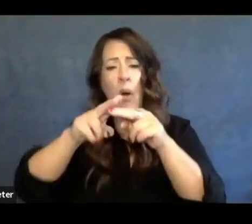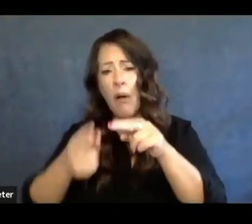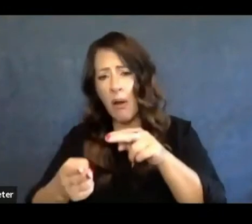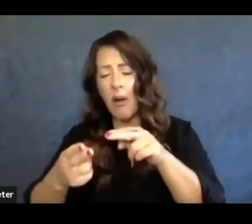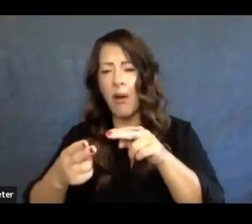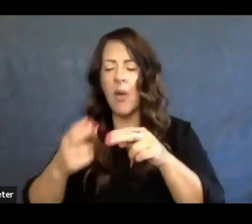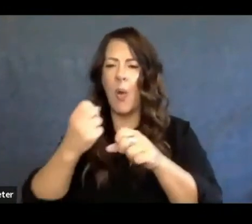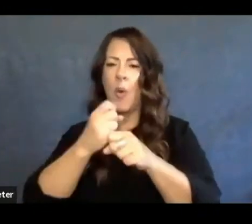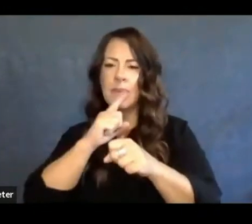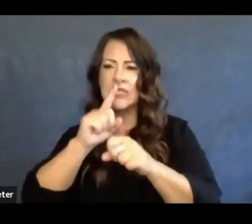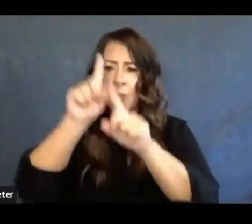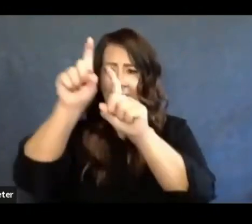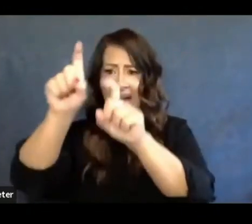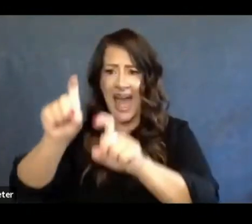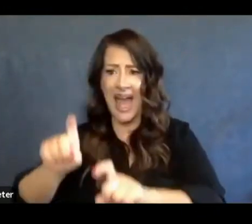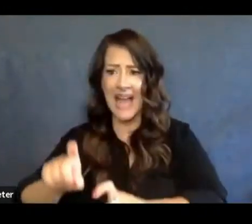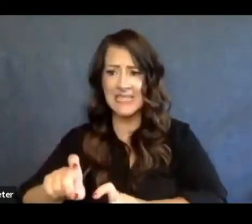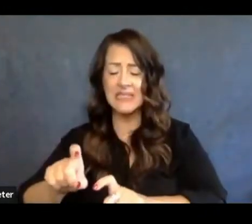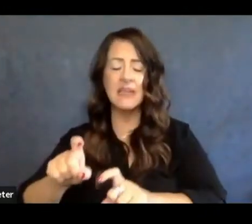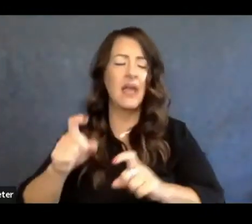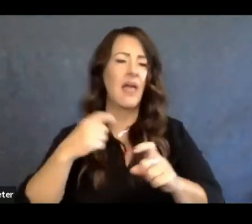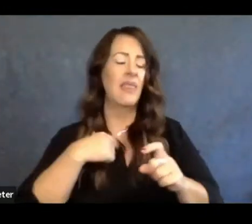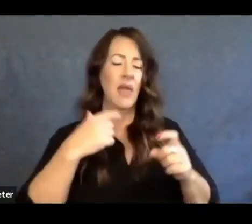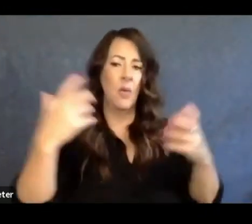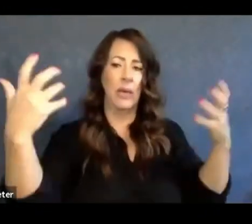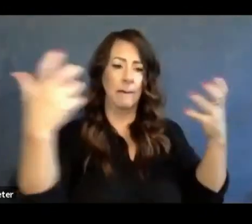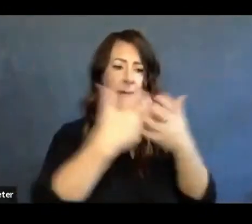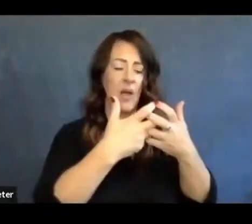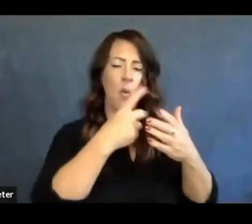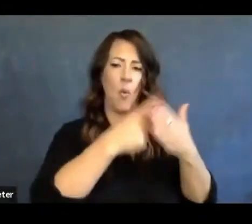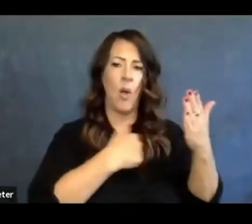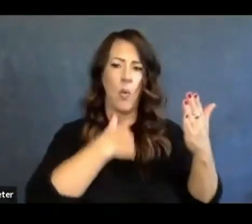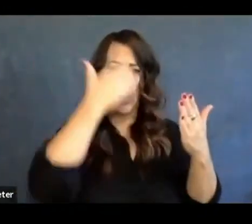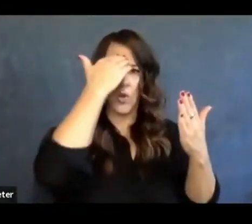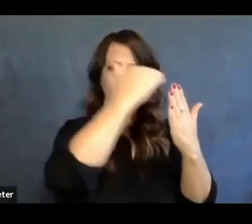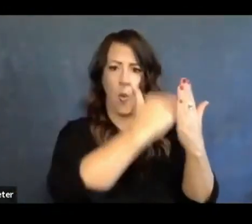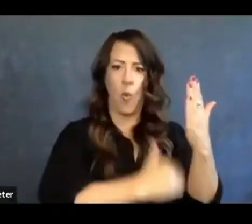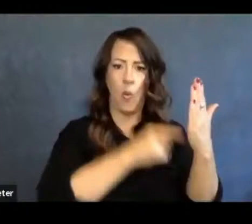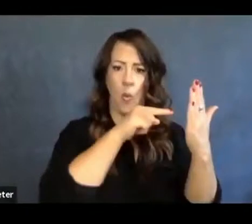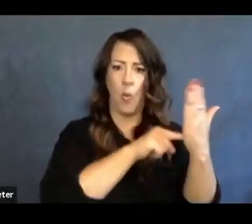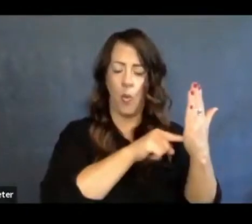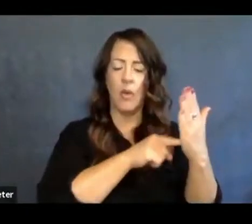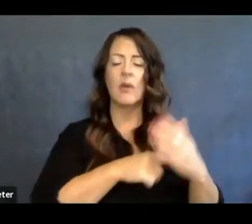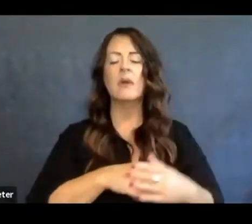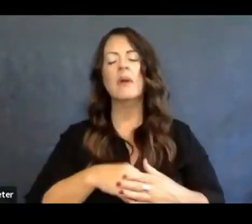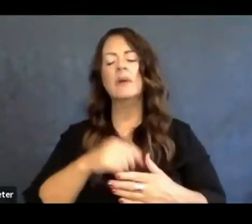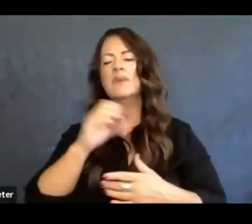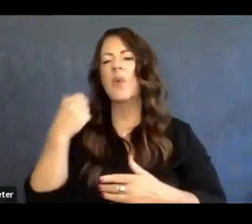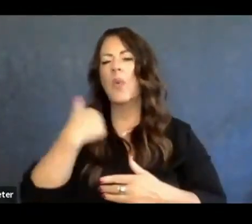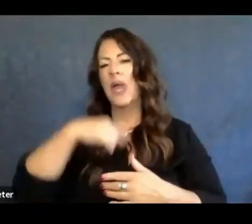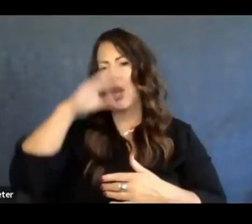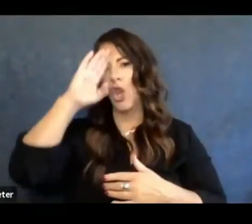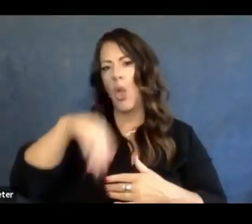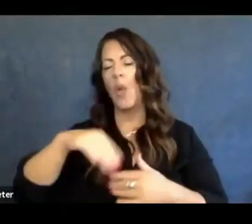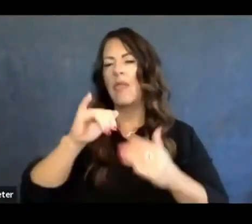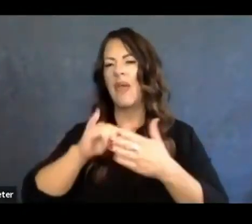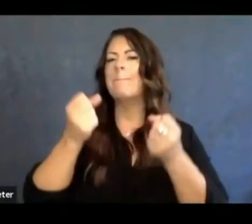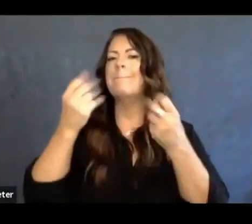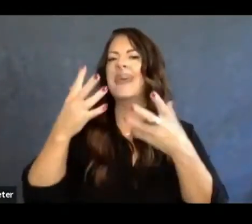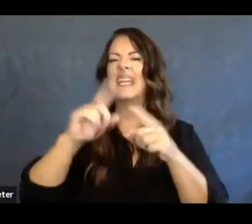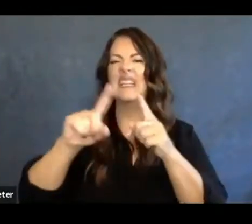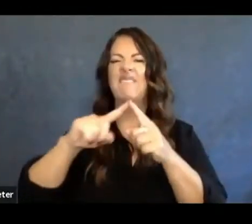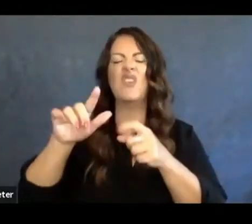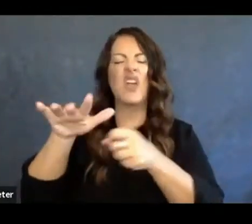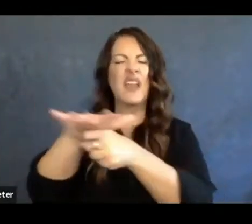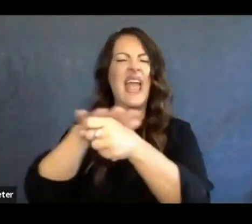data within the wards of your hospitals, within your ICUs? And overall, what we know is many of the areas where we've